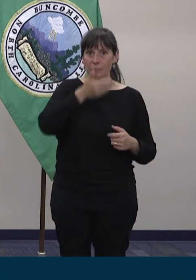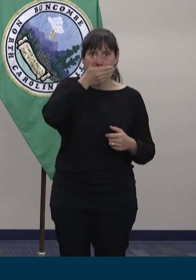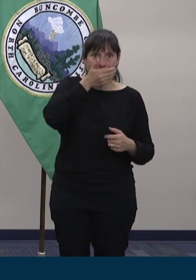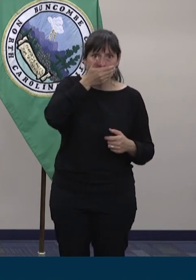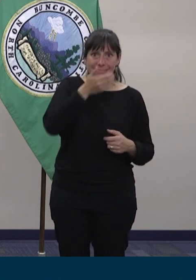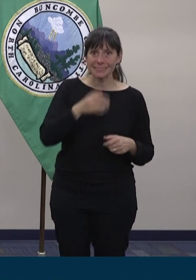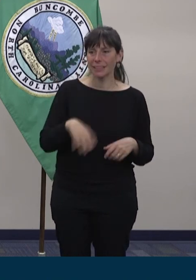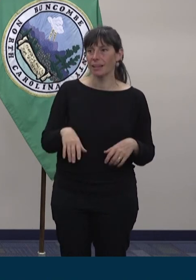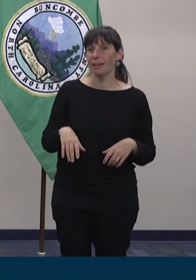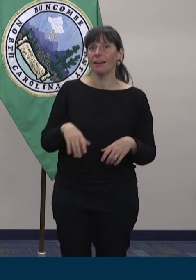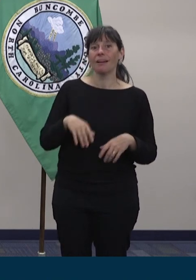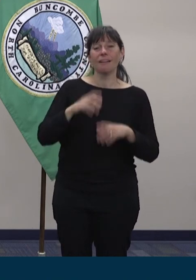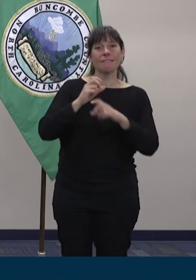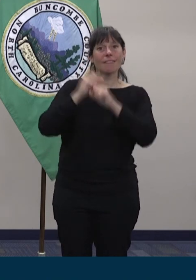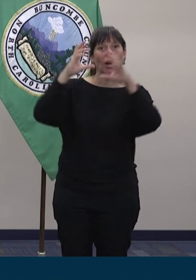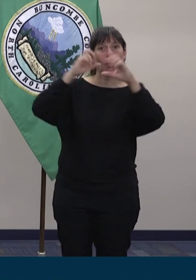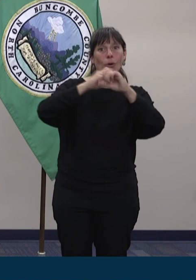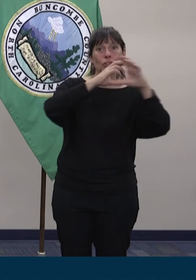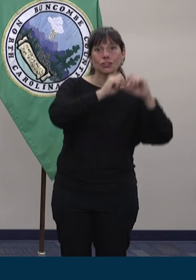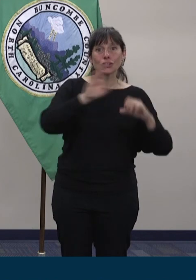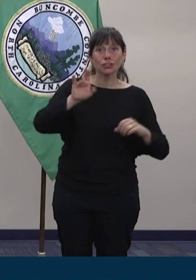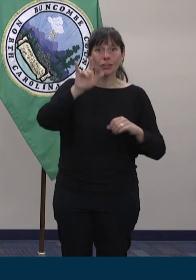have to enjoy fireworks in a different way.